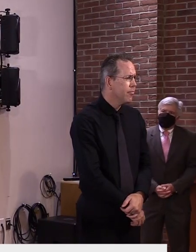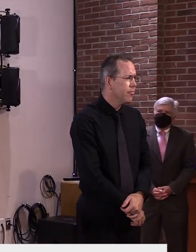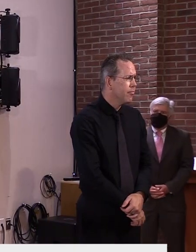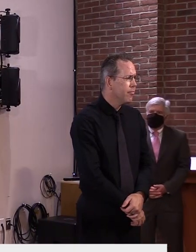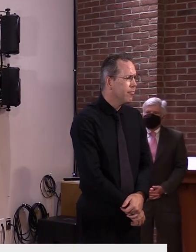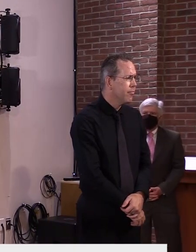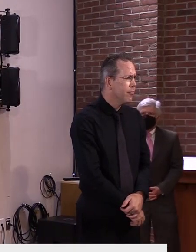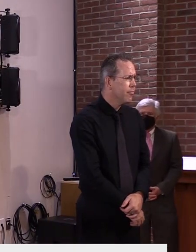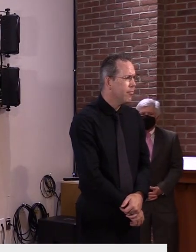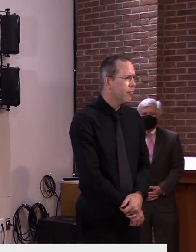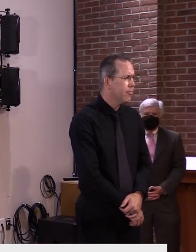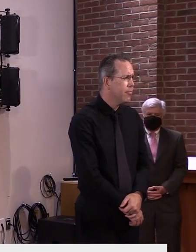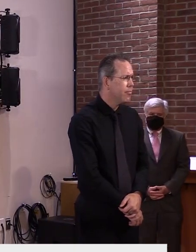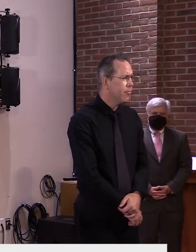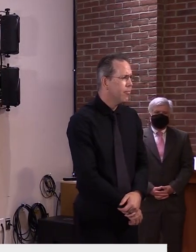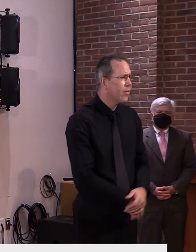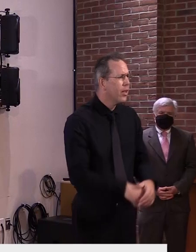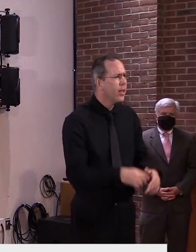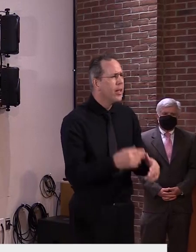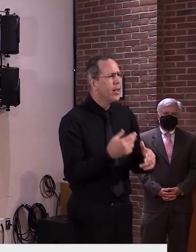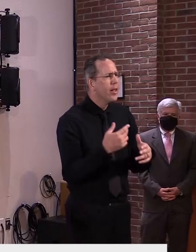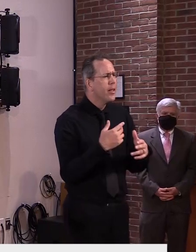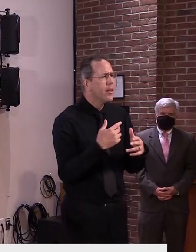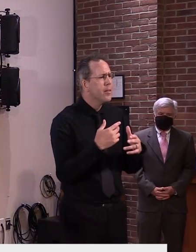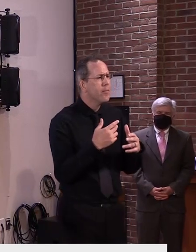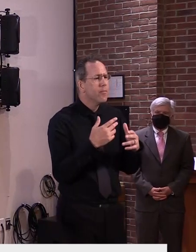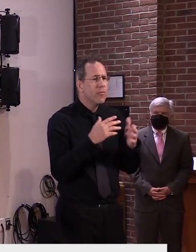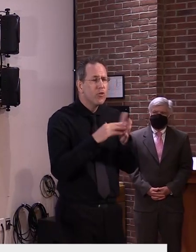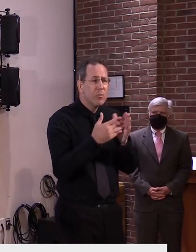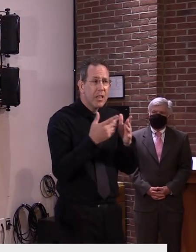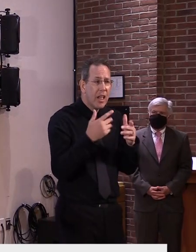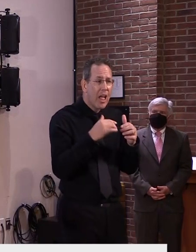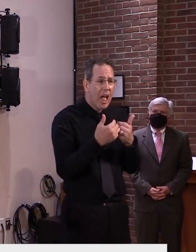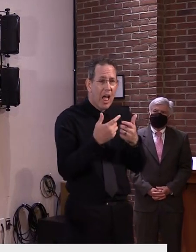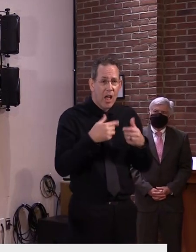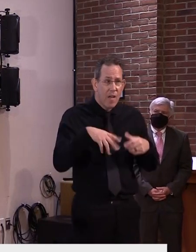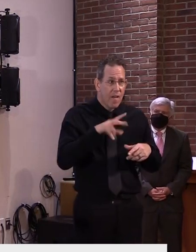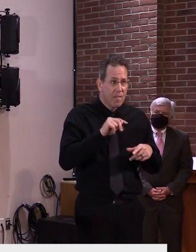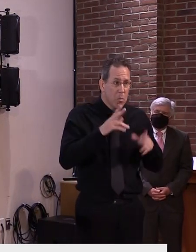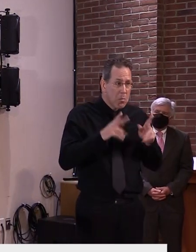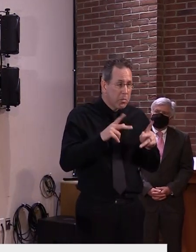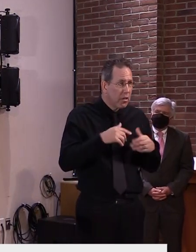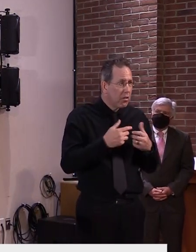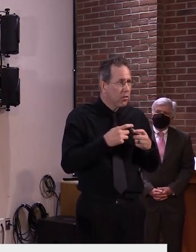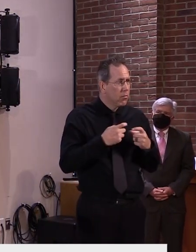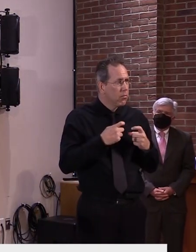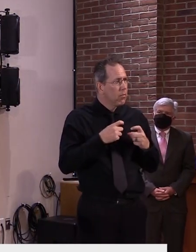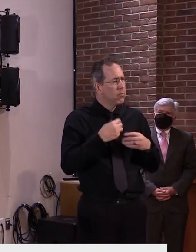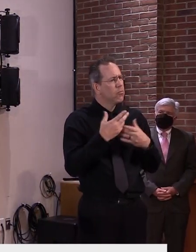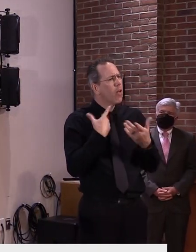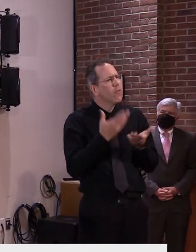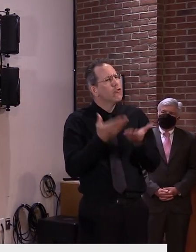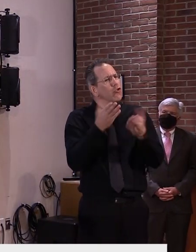Advice for Vermonters in how they should be tested? Or what kind of test, I mean, you know, versus